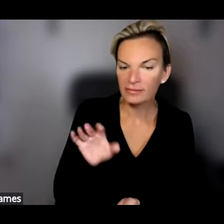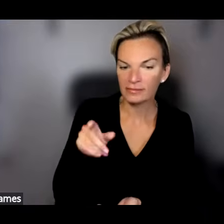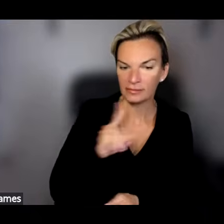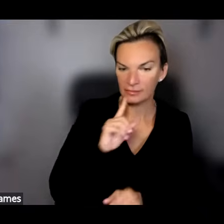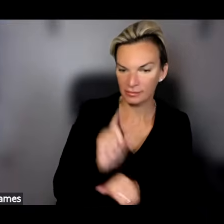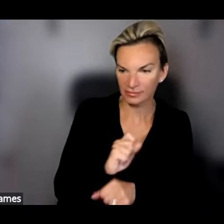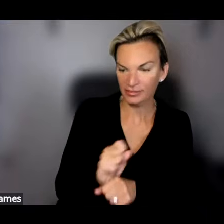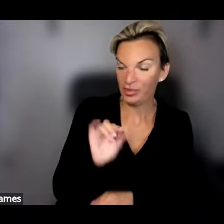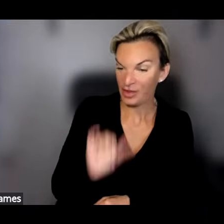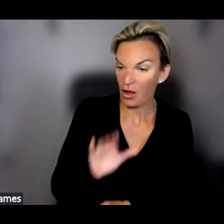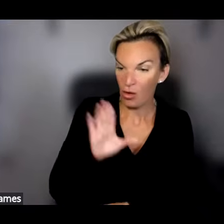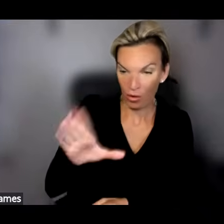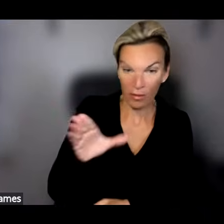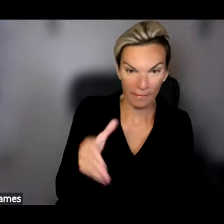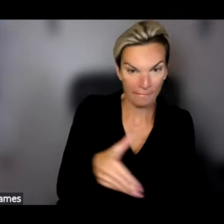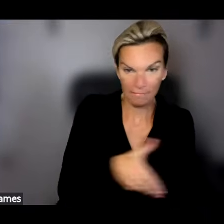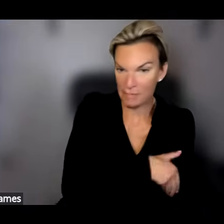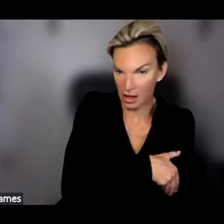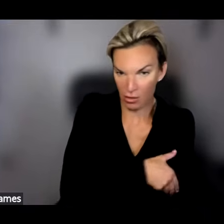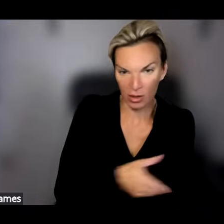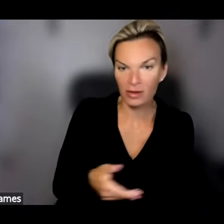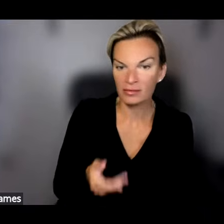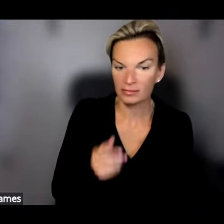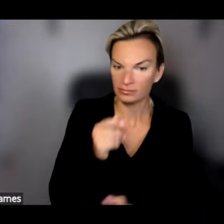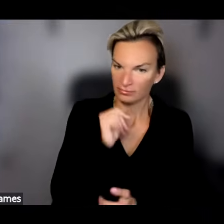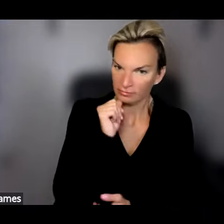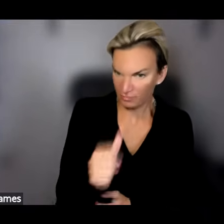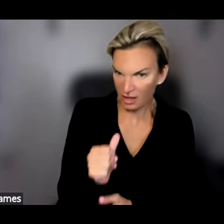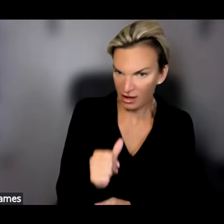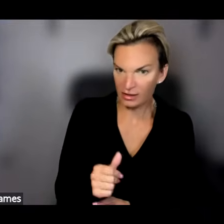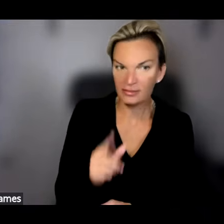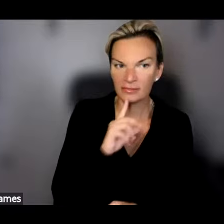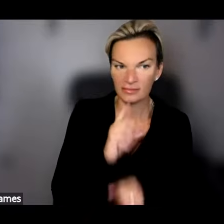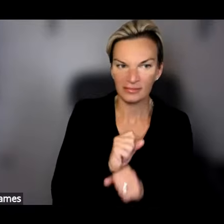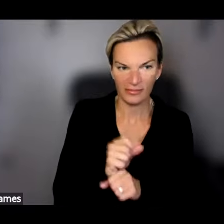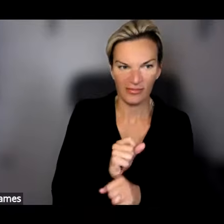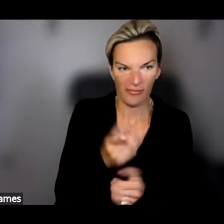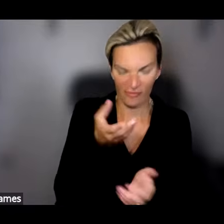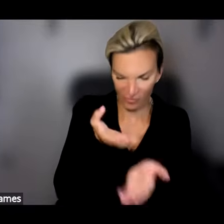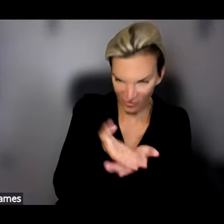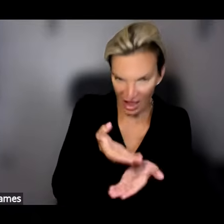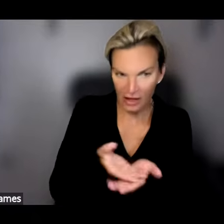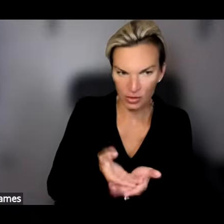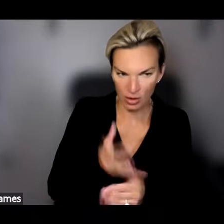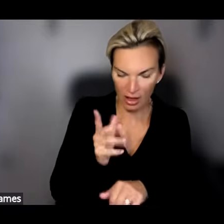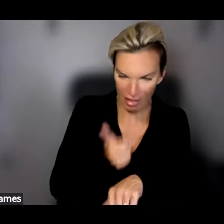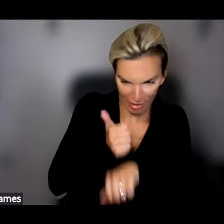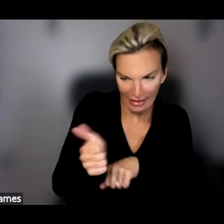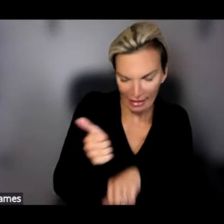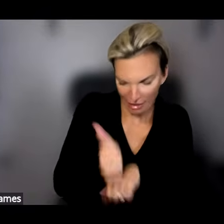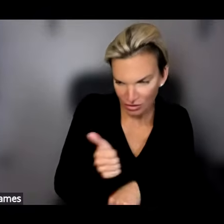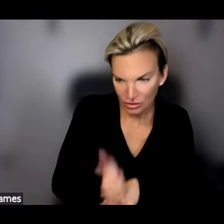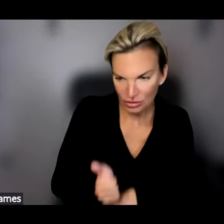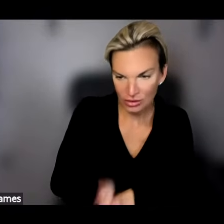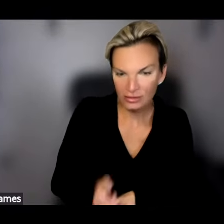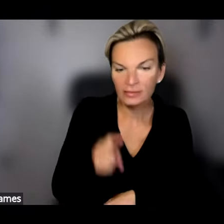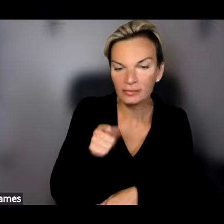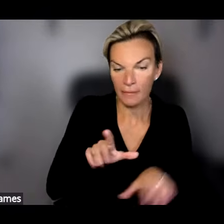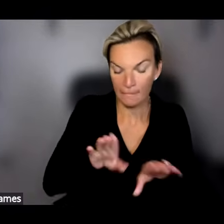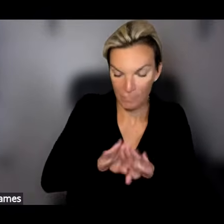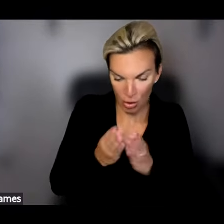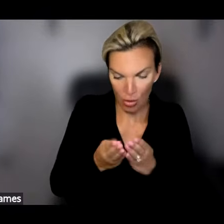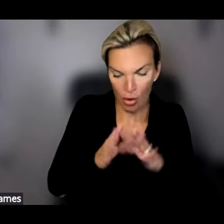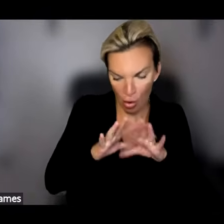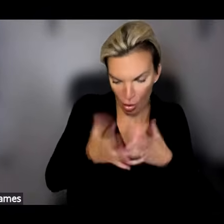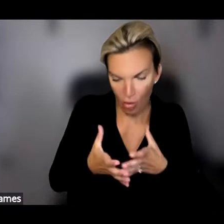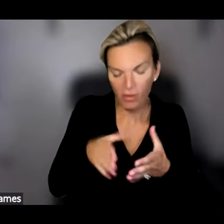her statutory authority identifies the factual allegation regarding that conduct. And the Bureau of Elections' own